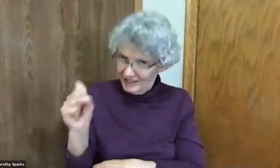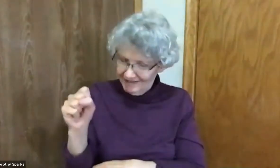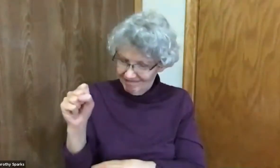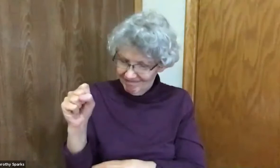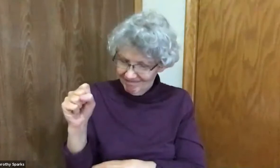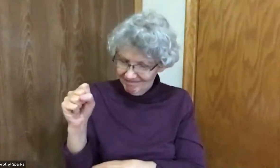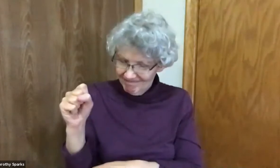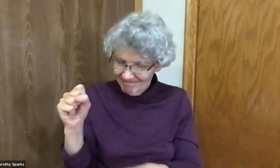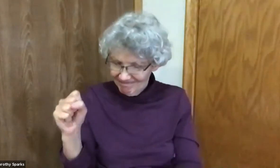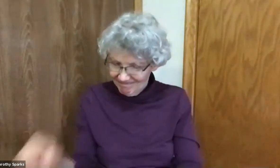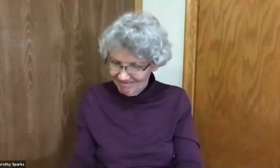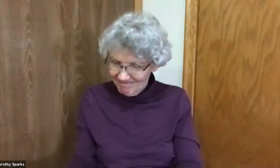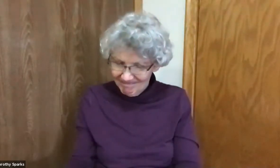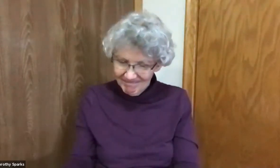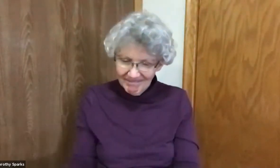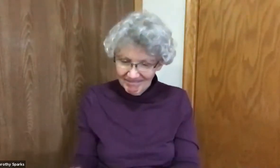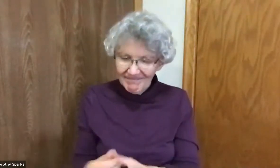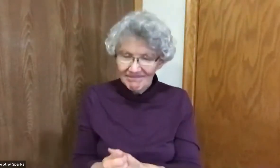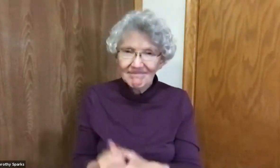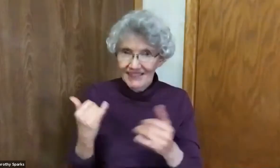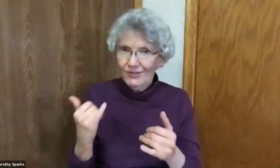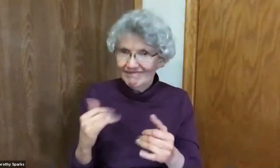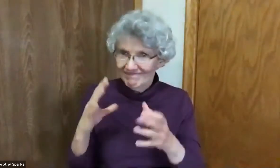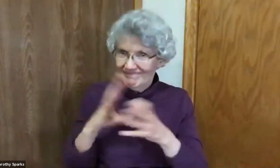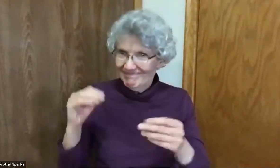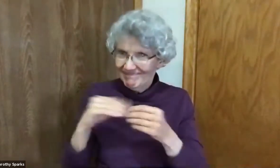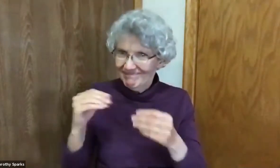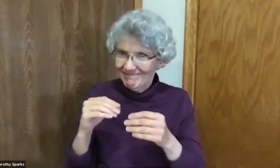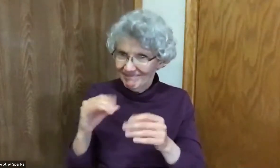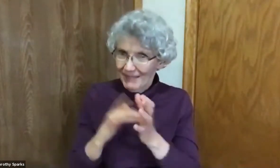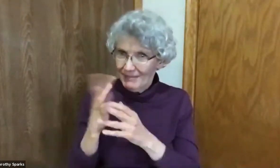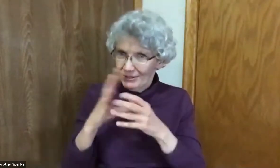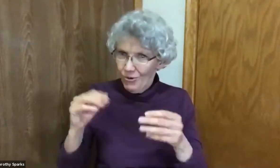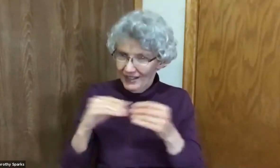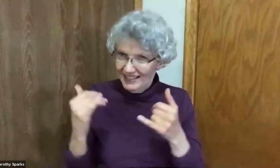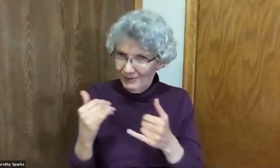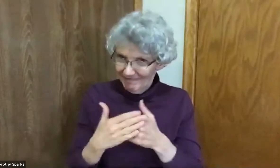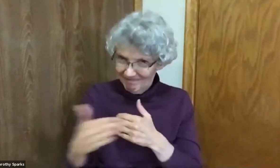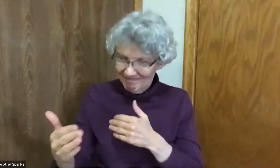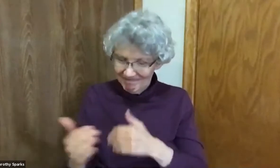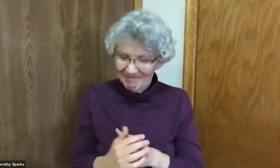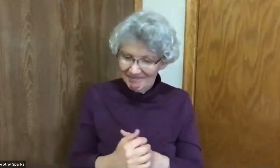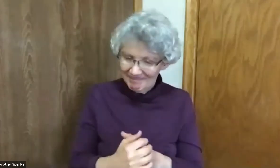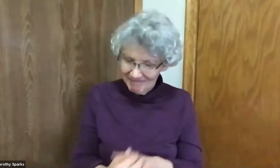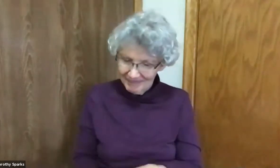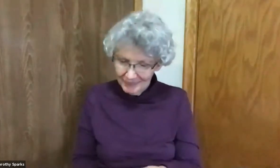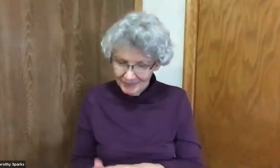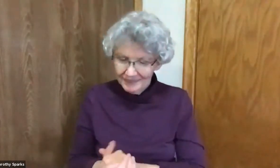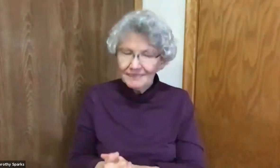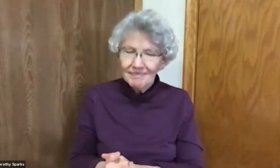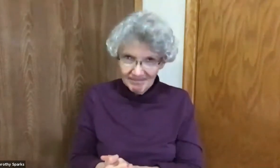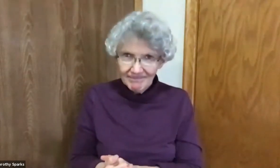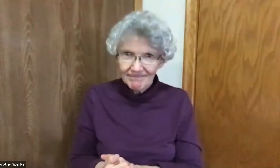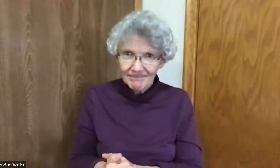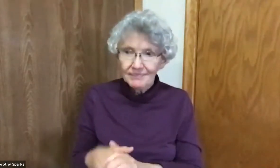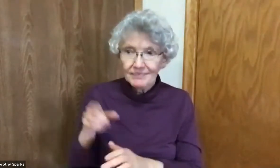to go and share the good news with the Jerusalem people.